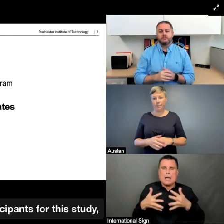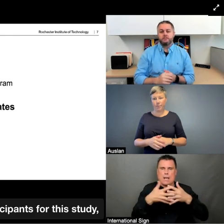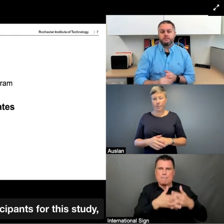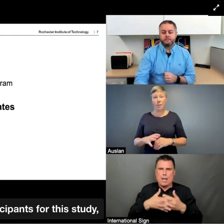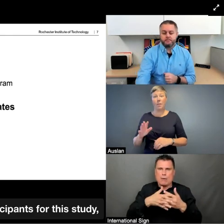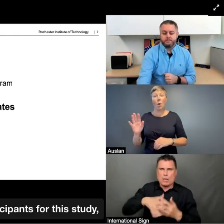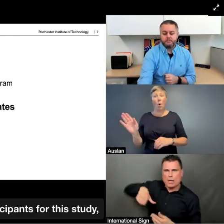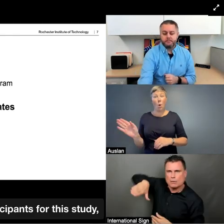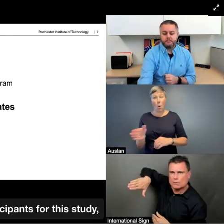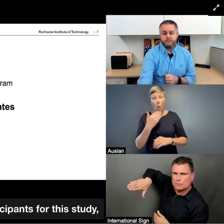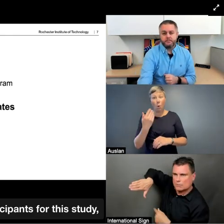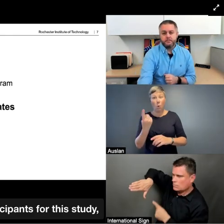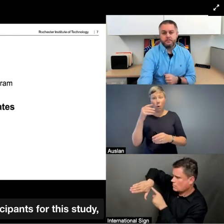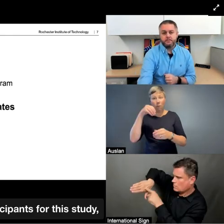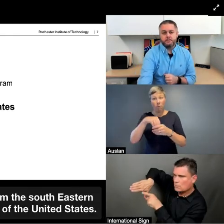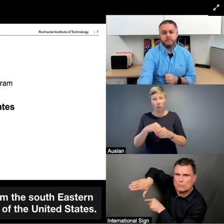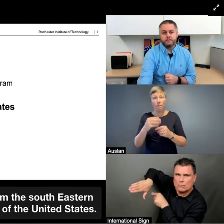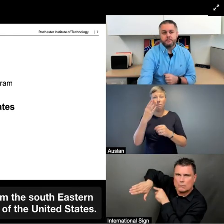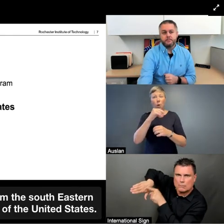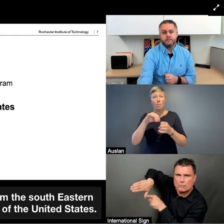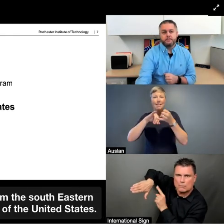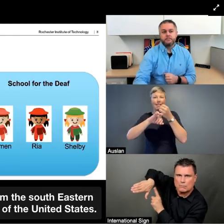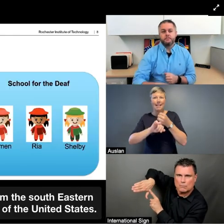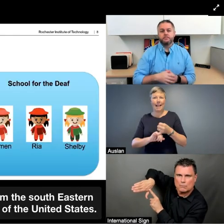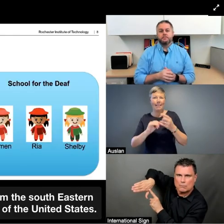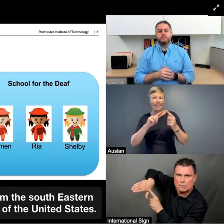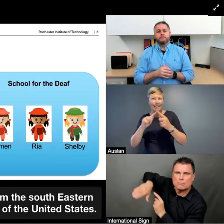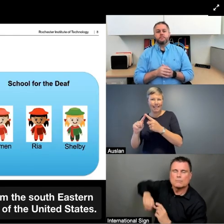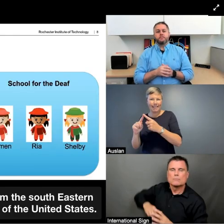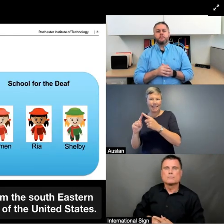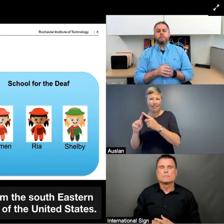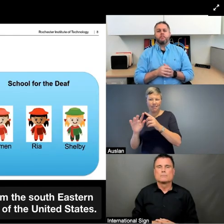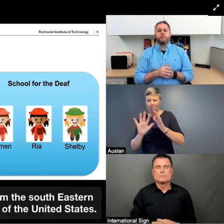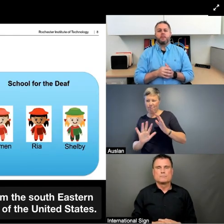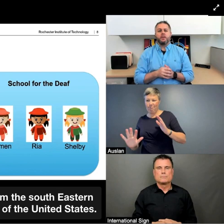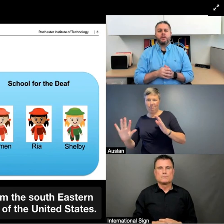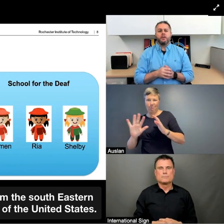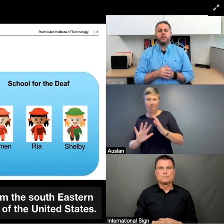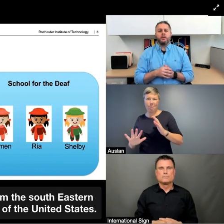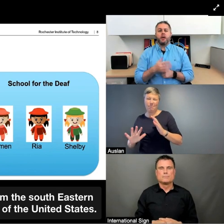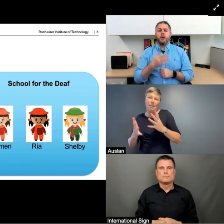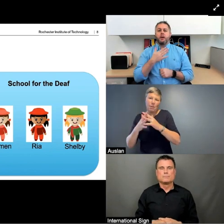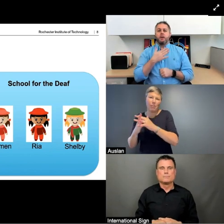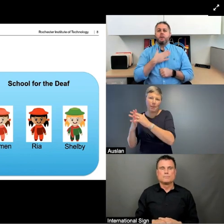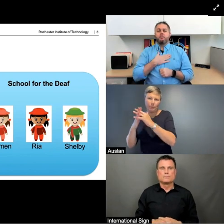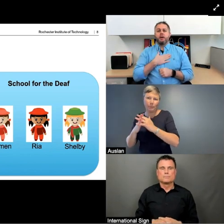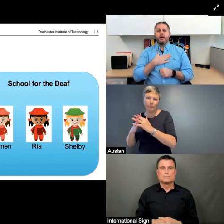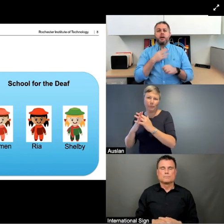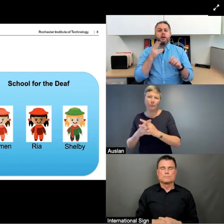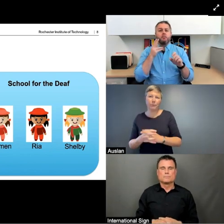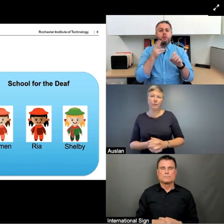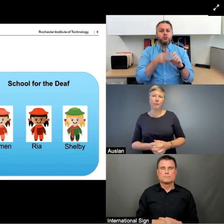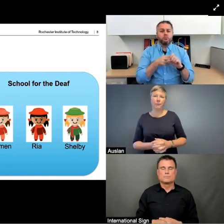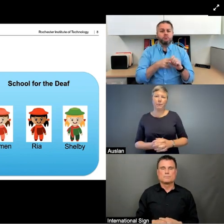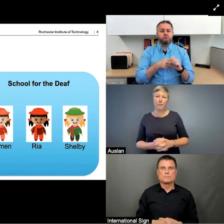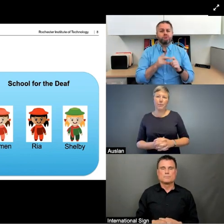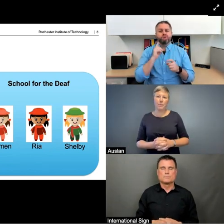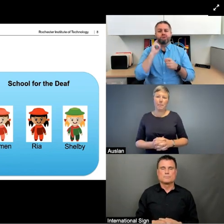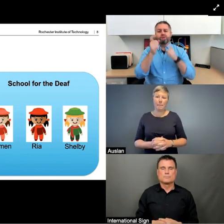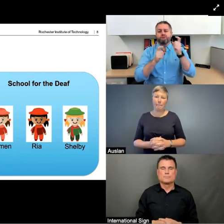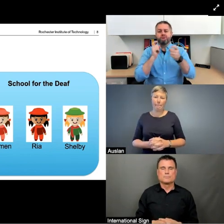All participants for this study are from the southeastern portion of the United States.